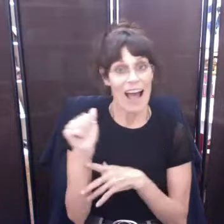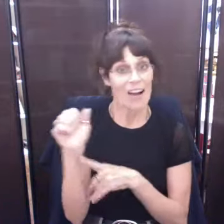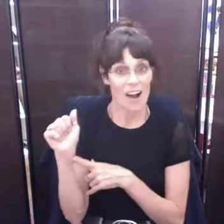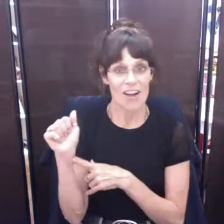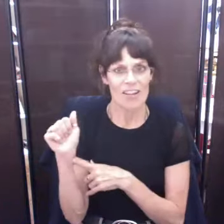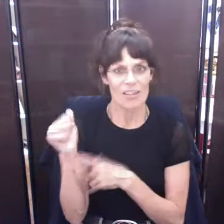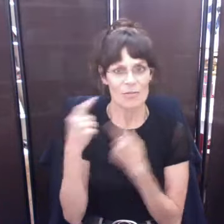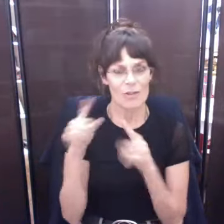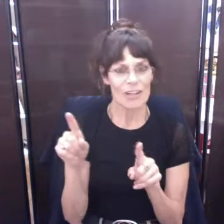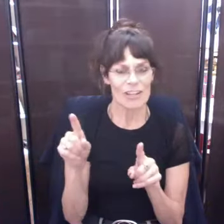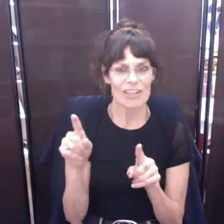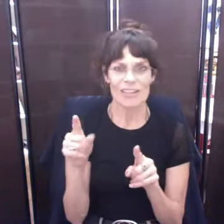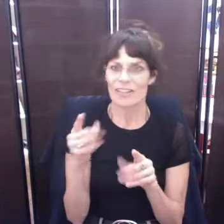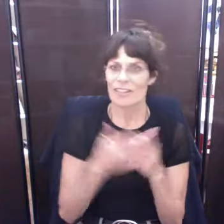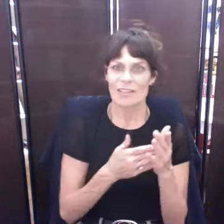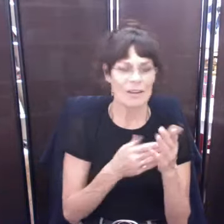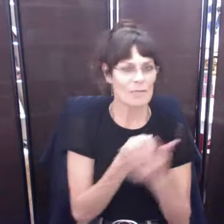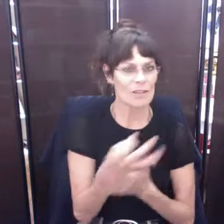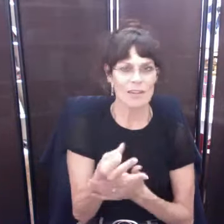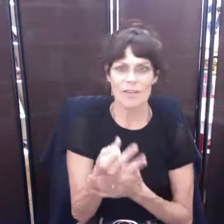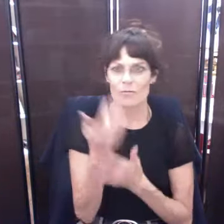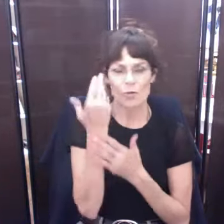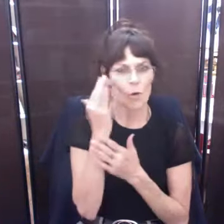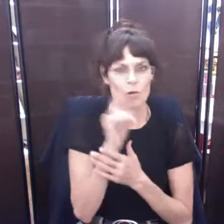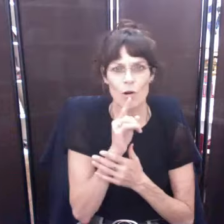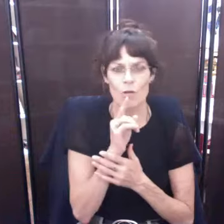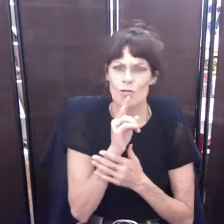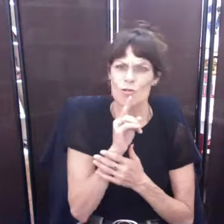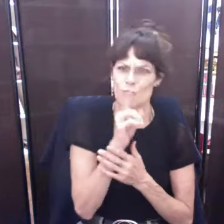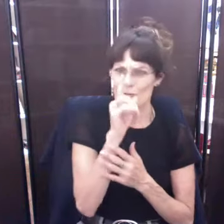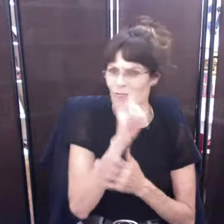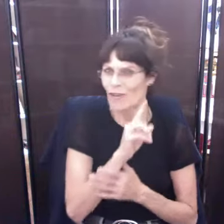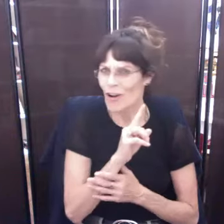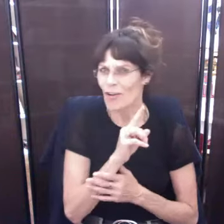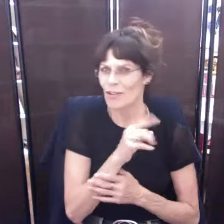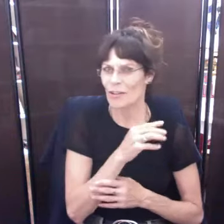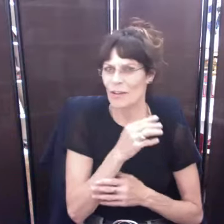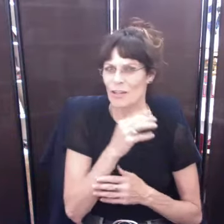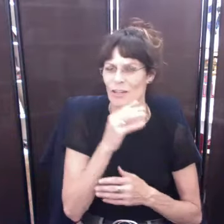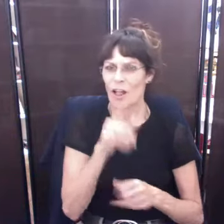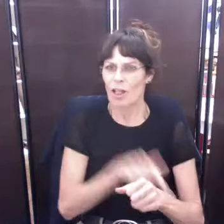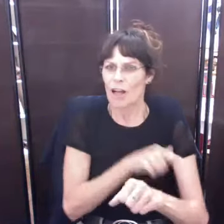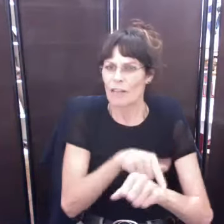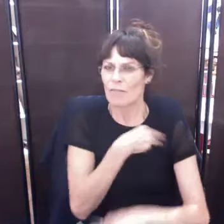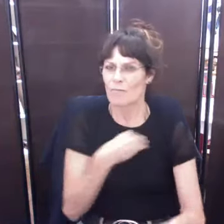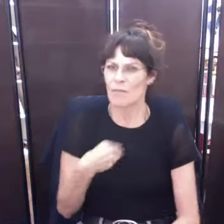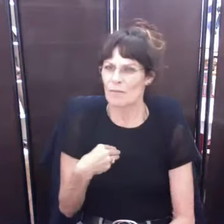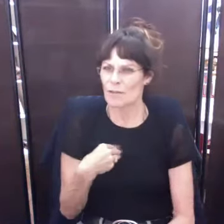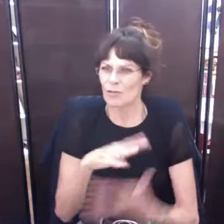Some of this stuff, I don't know if it's true or not. And some of these old timers, I think, are fools for what they do. And some of them talk about things like, I prayed until I